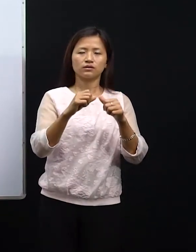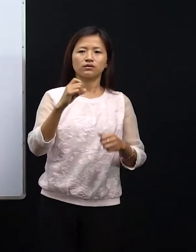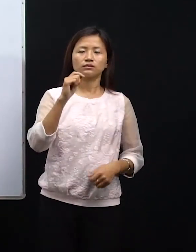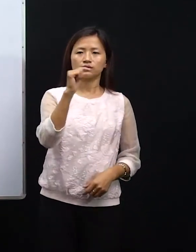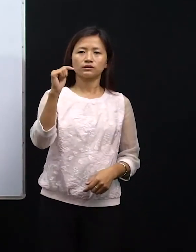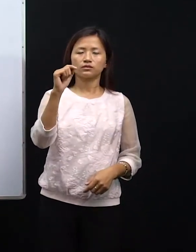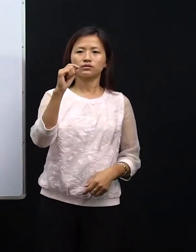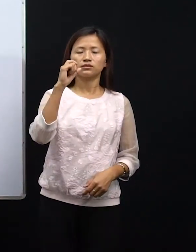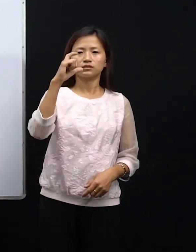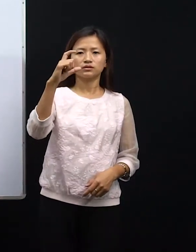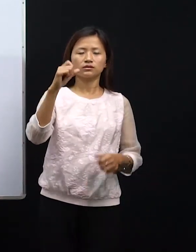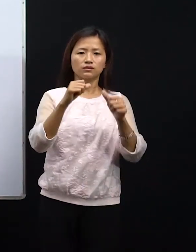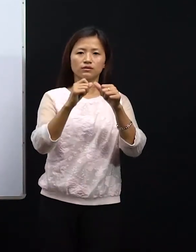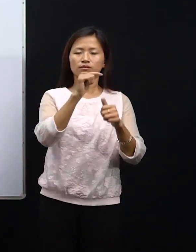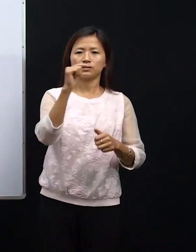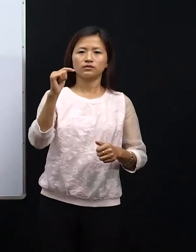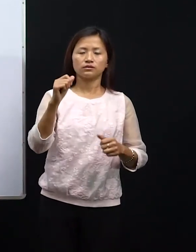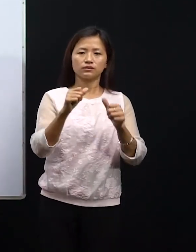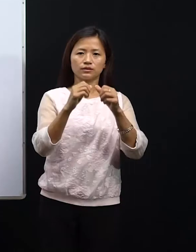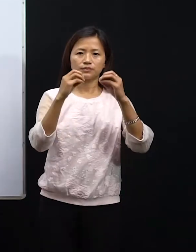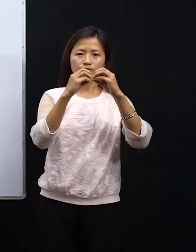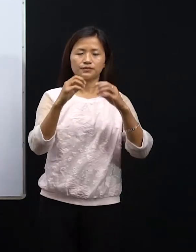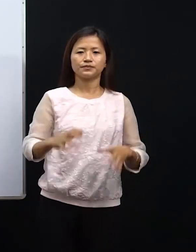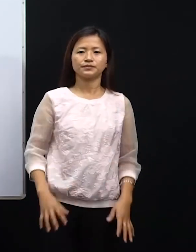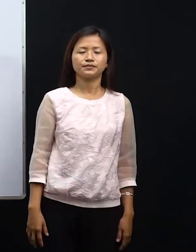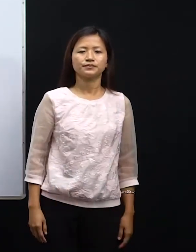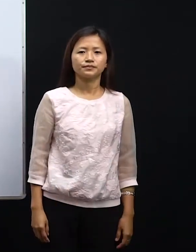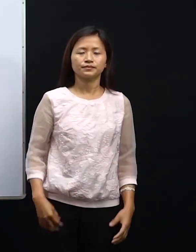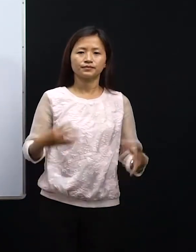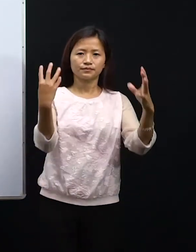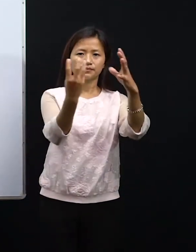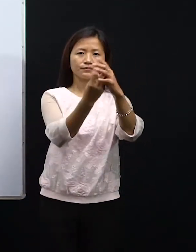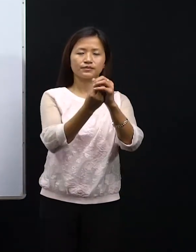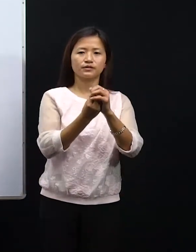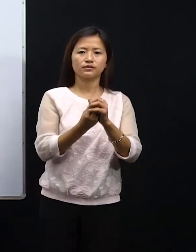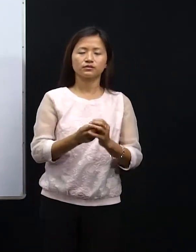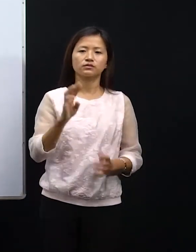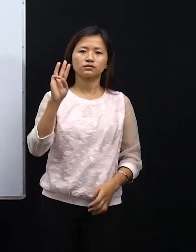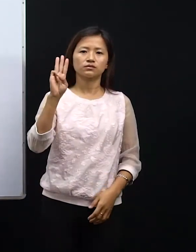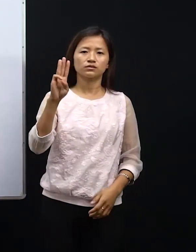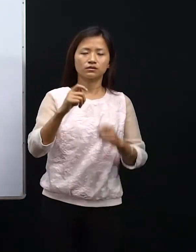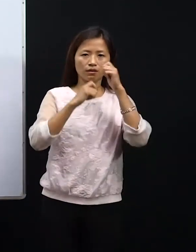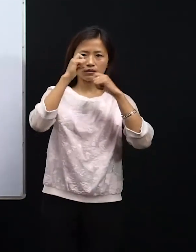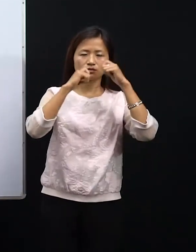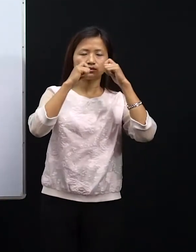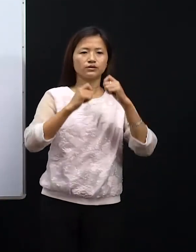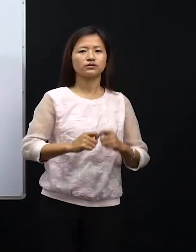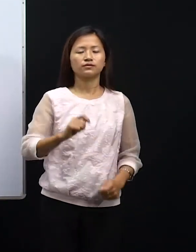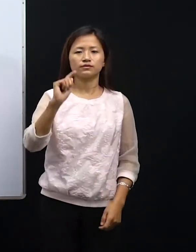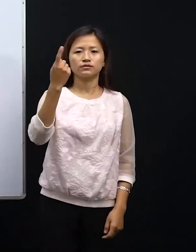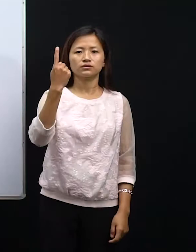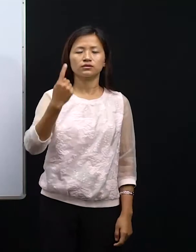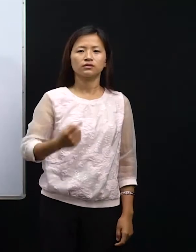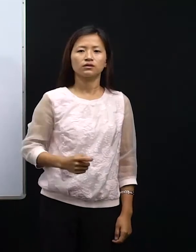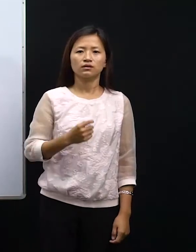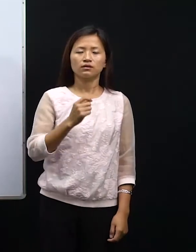CA minus AB. Now we have to add these three expressions. So first